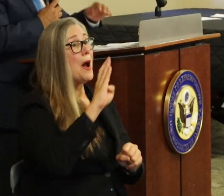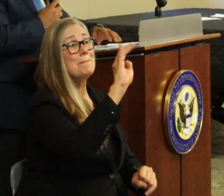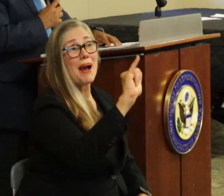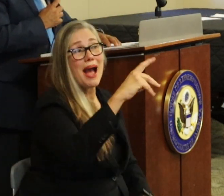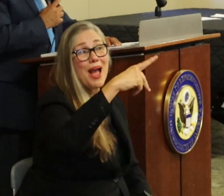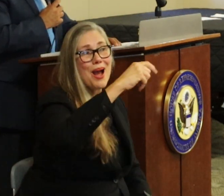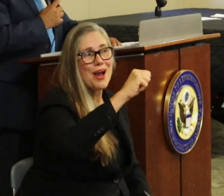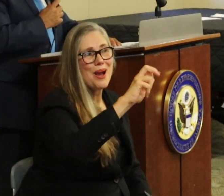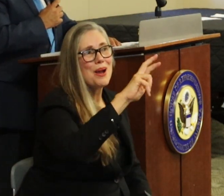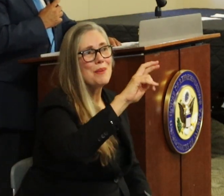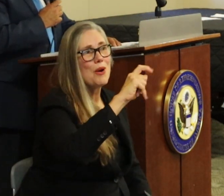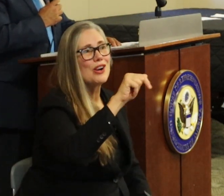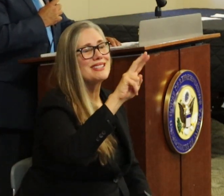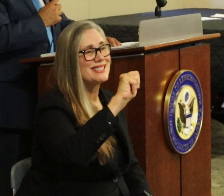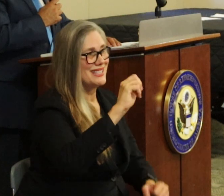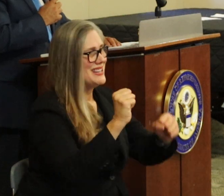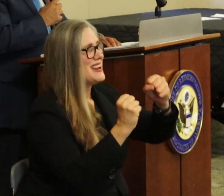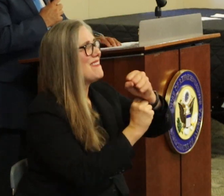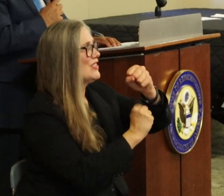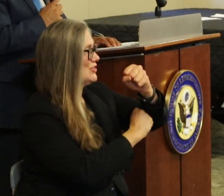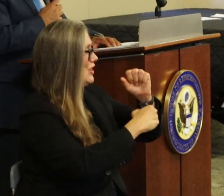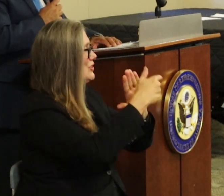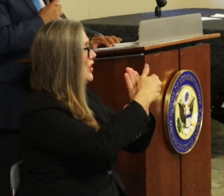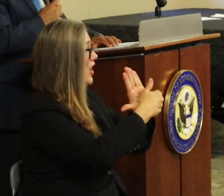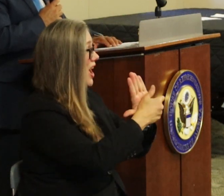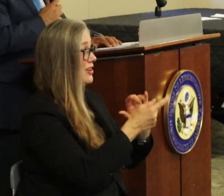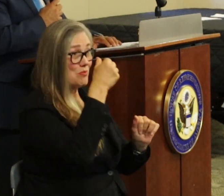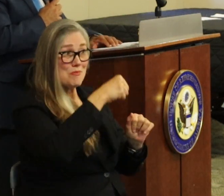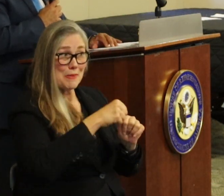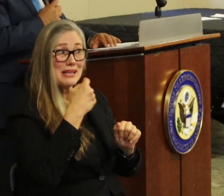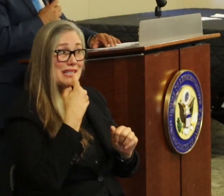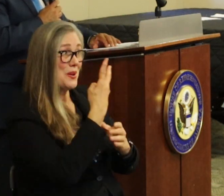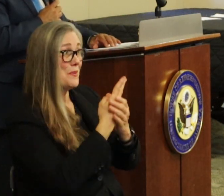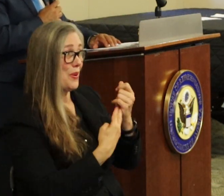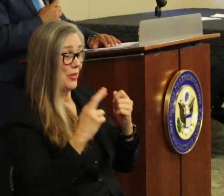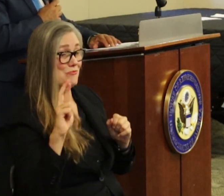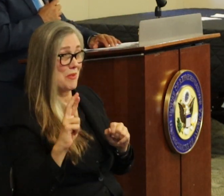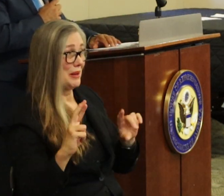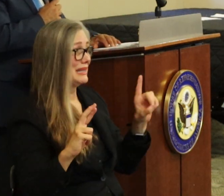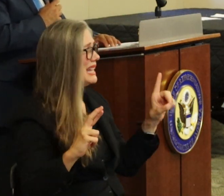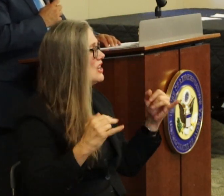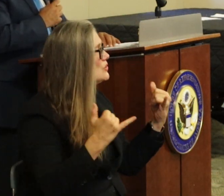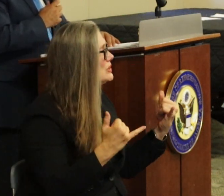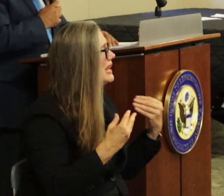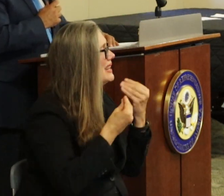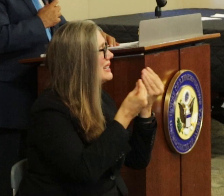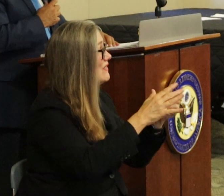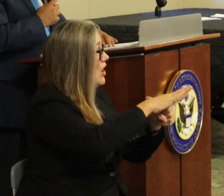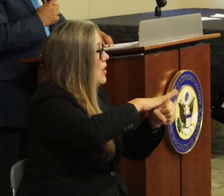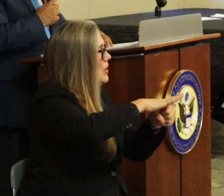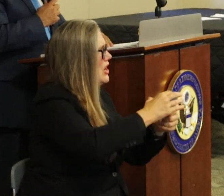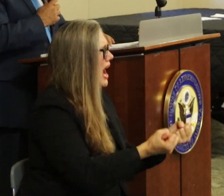Which to date has delivered over $500 million to our region. That's in new